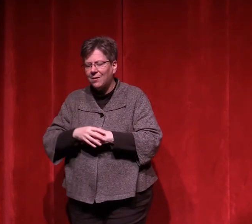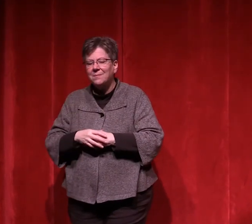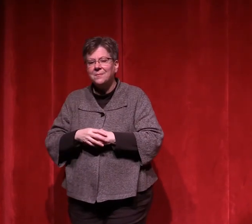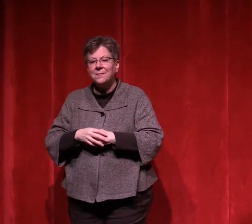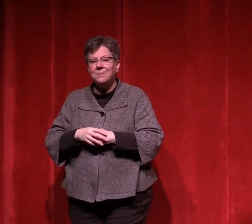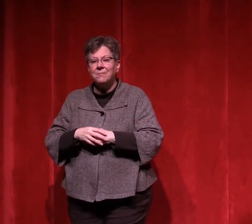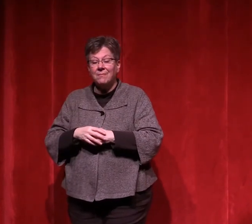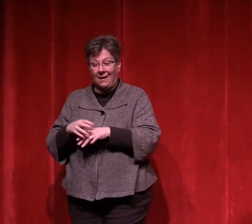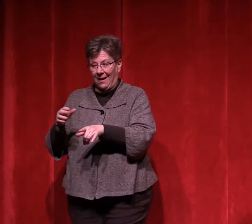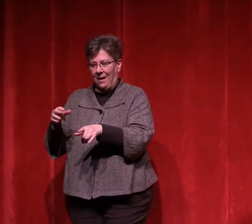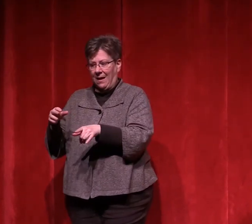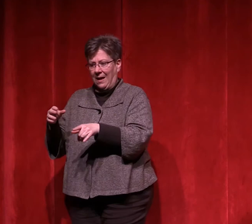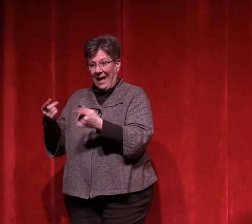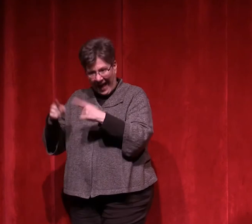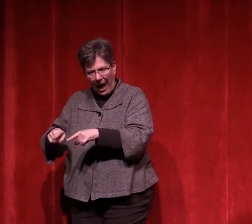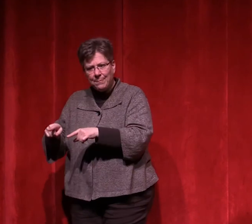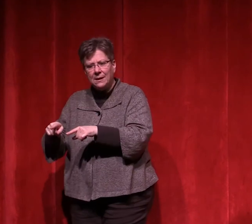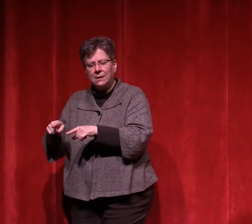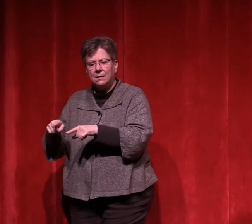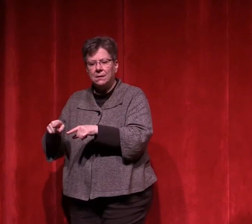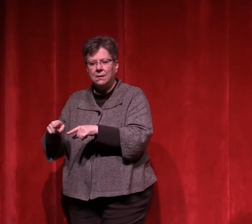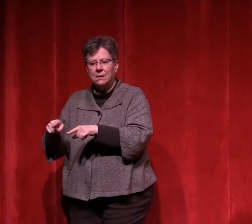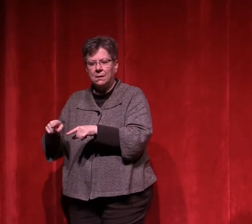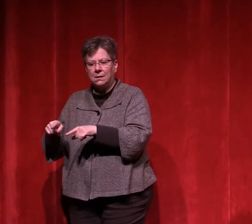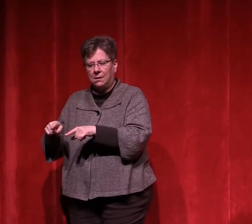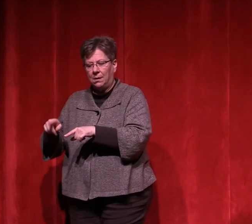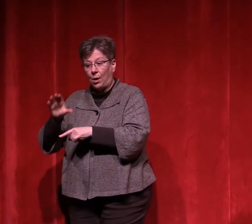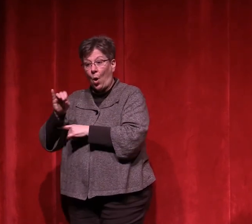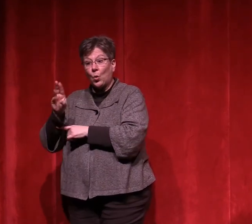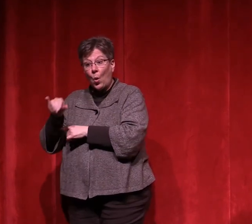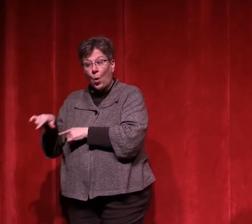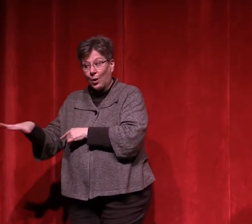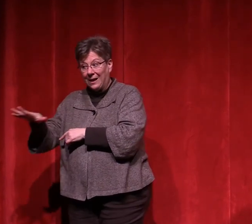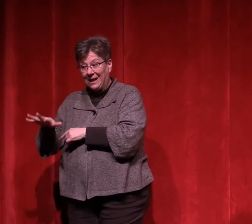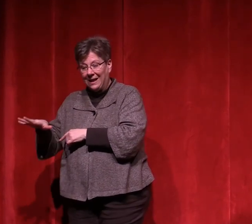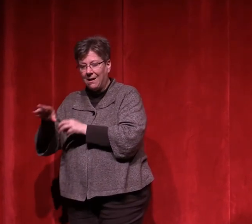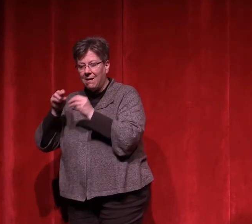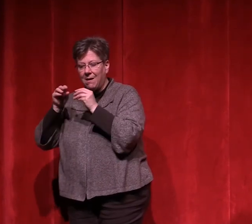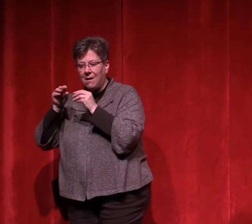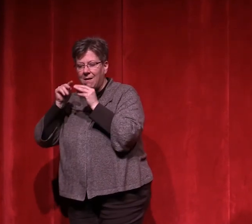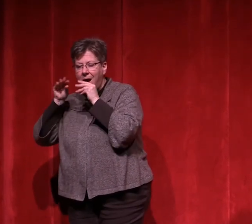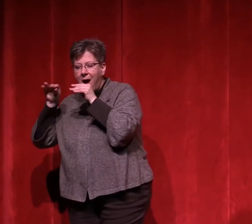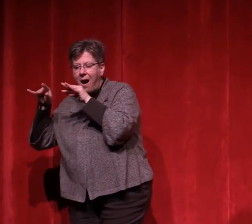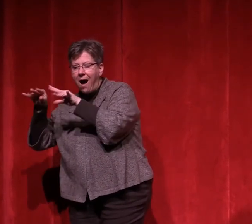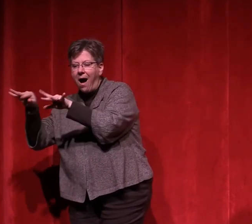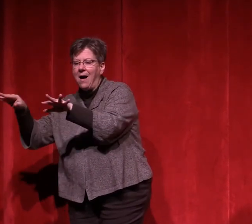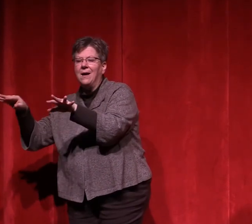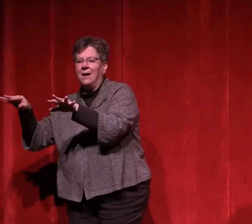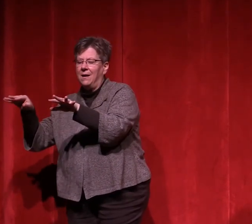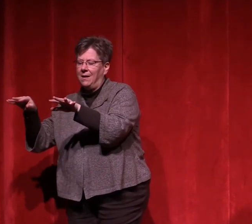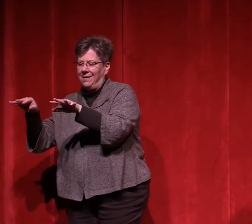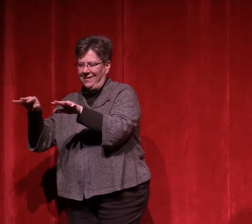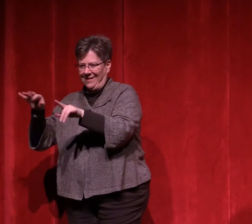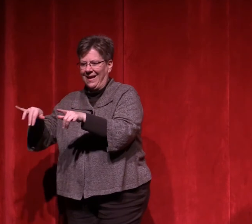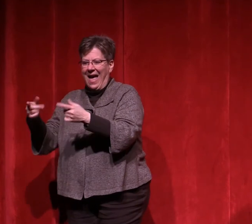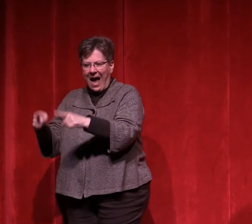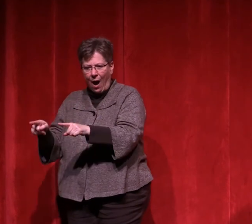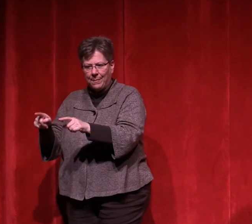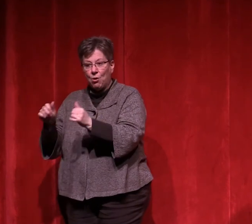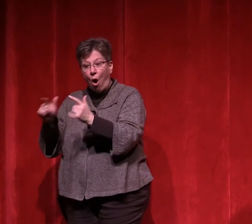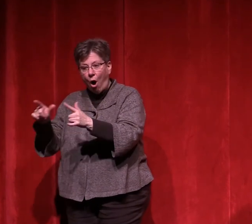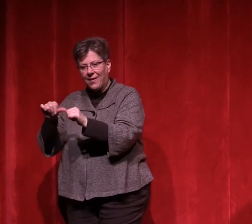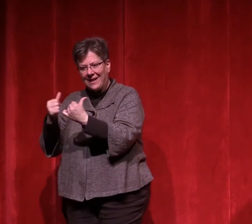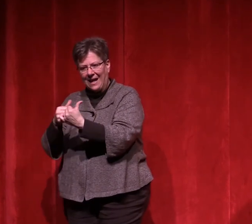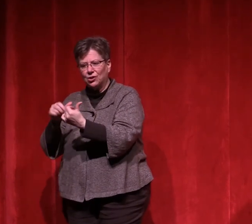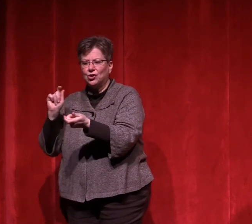the word spread so fast that all of the agencies were forced to change. And today, in